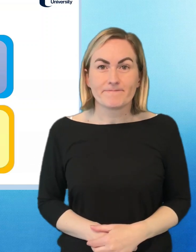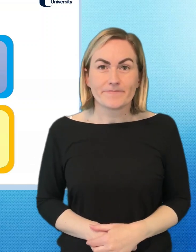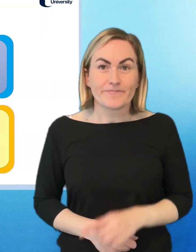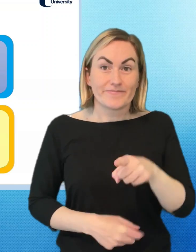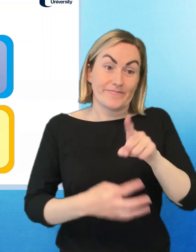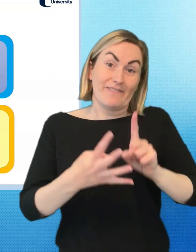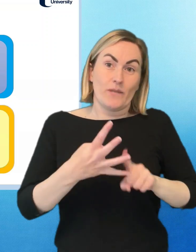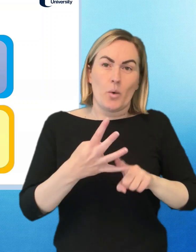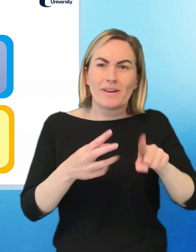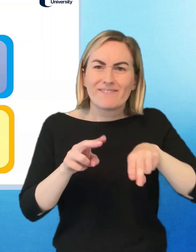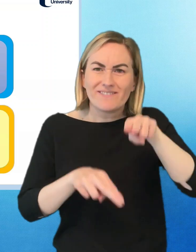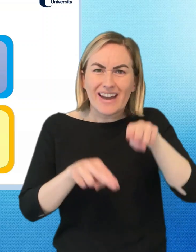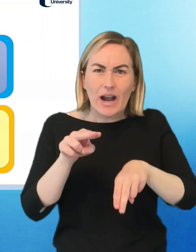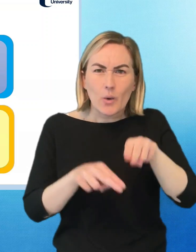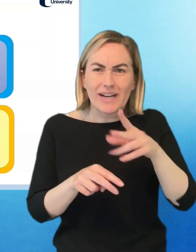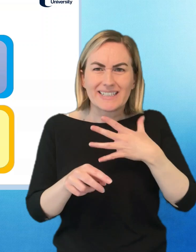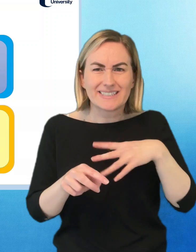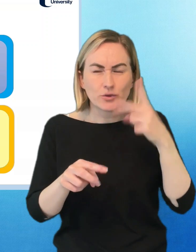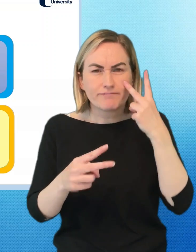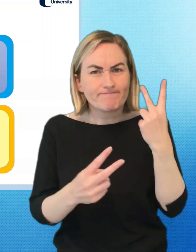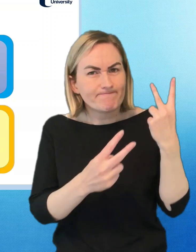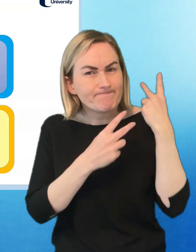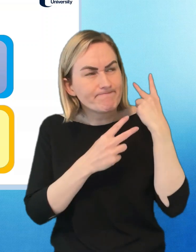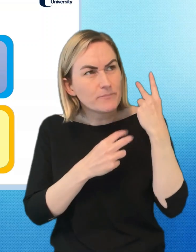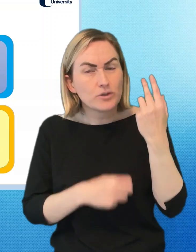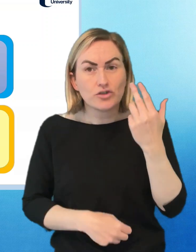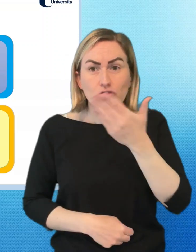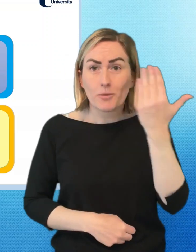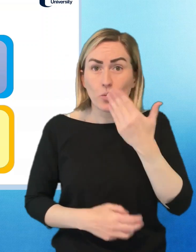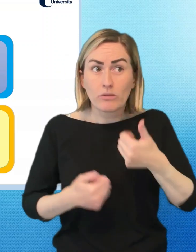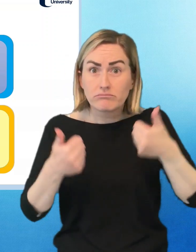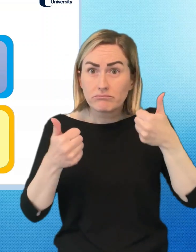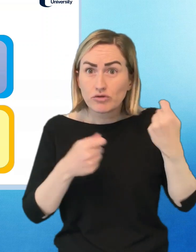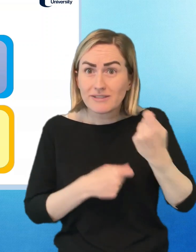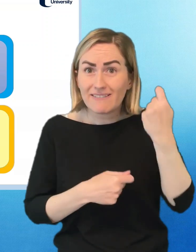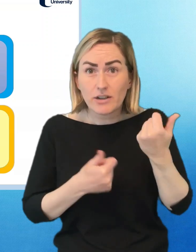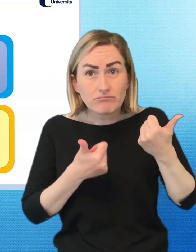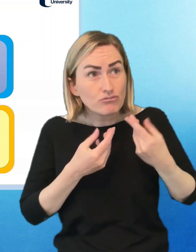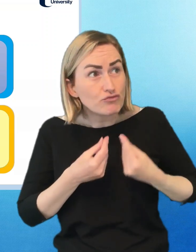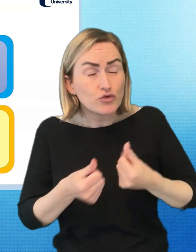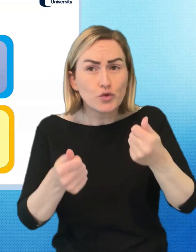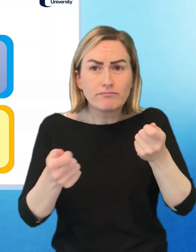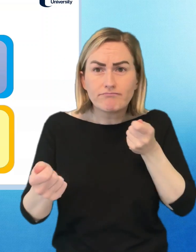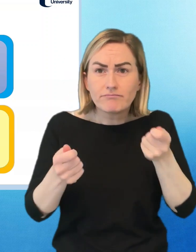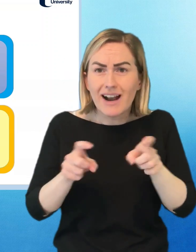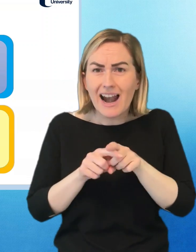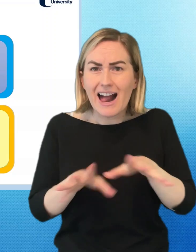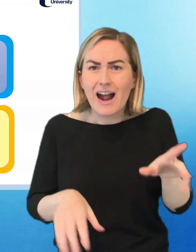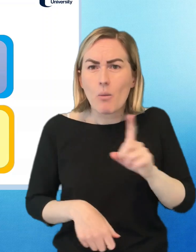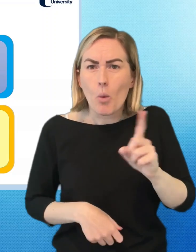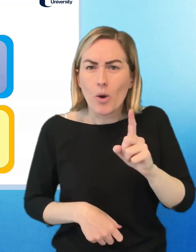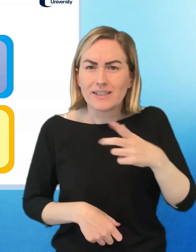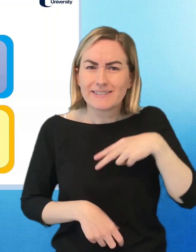The final work package is about evaluation, where we look back on how the summer school was designed,